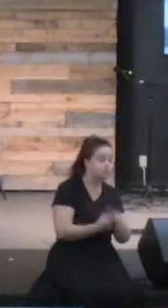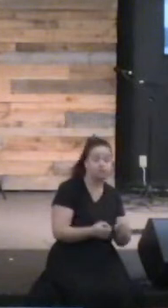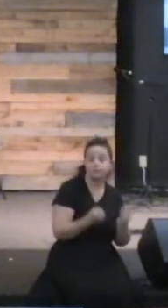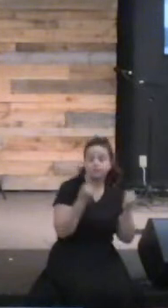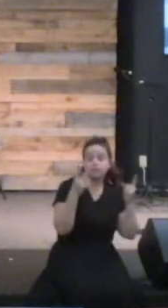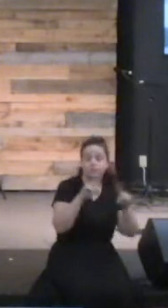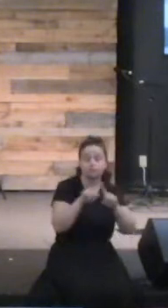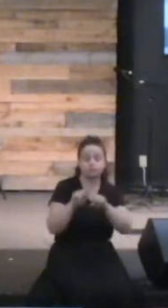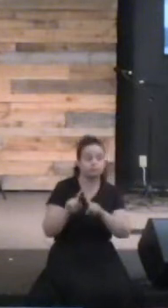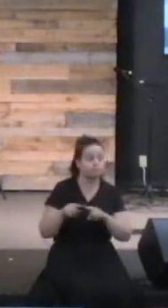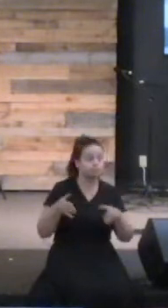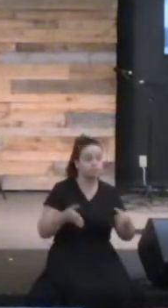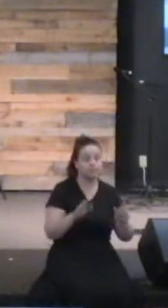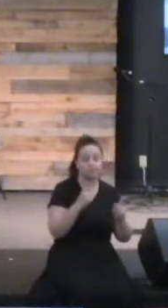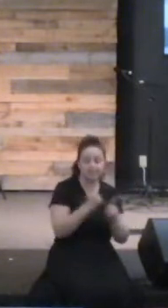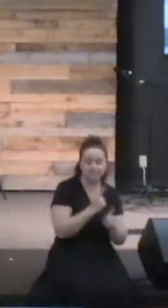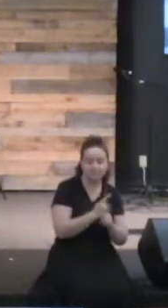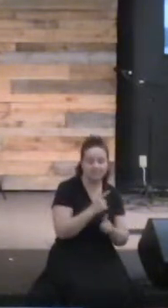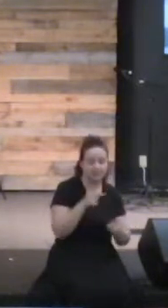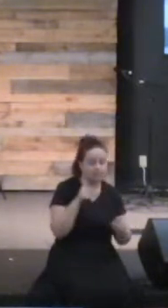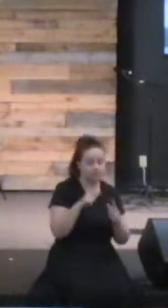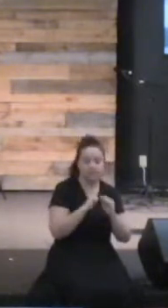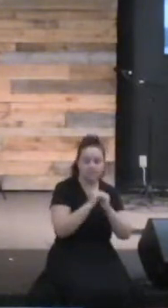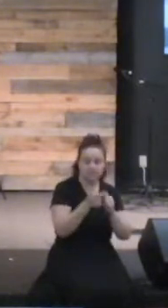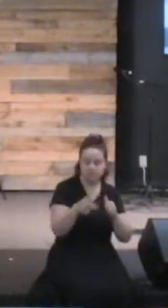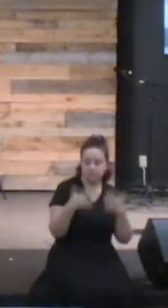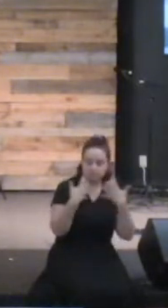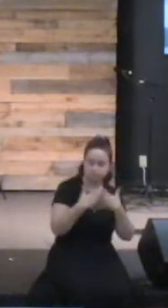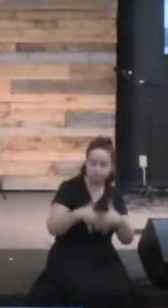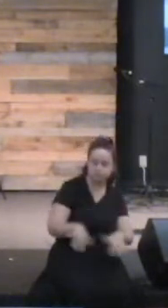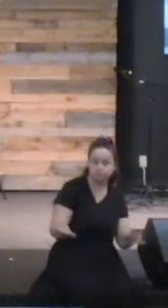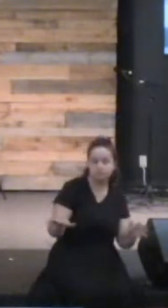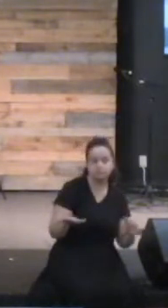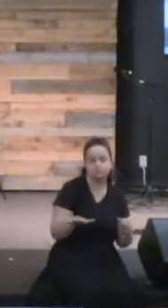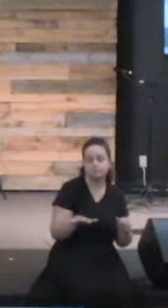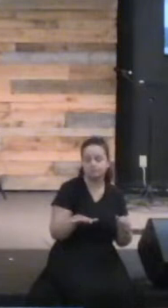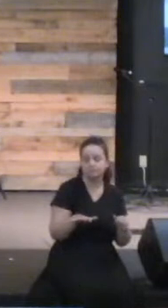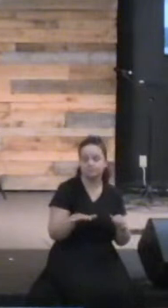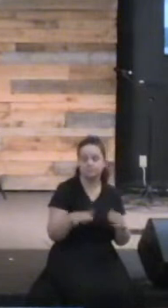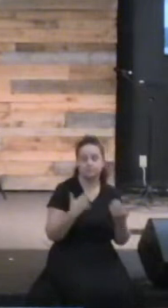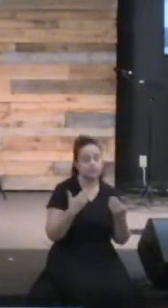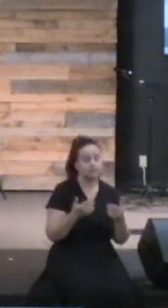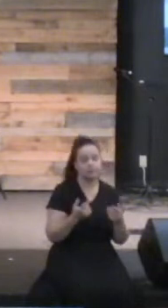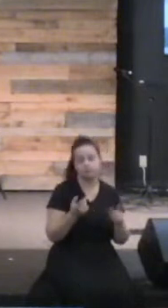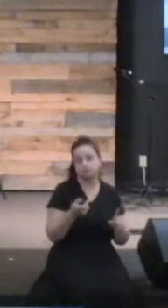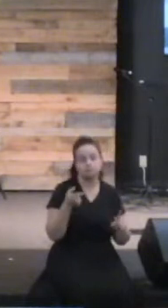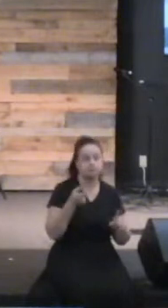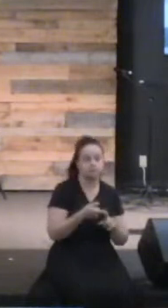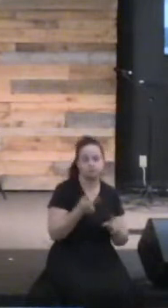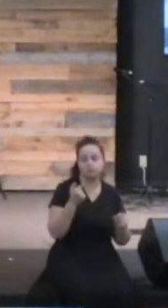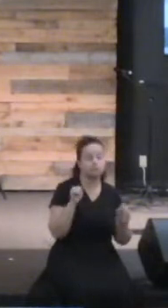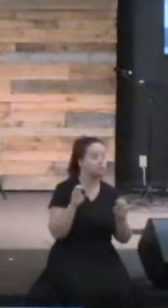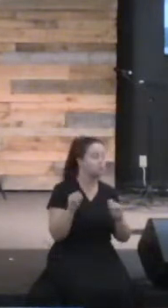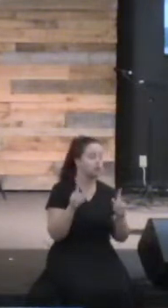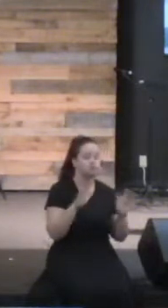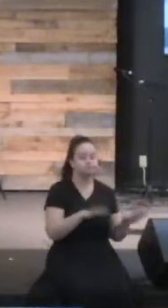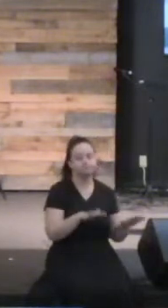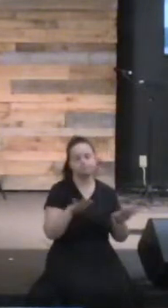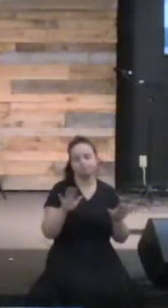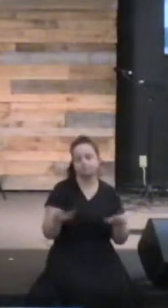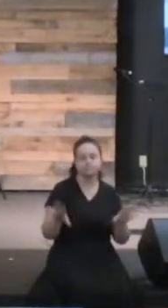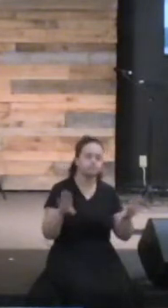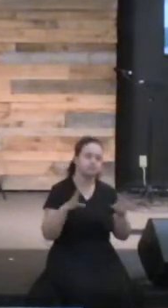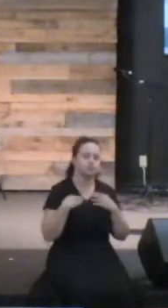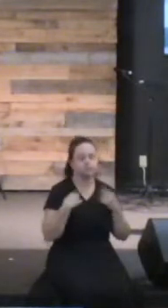ways trying to figure out how this is all supposed to go but sooner or later we kind of go okay we just need to settle in with whatever rhythms coming our